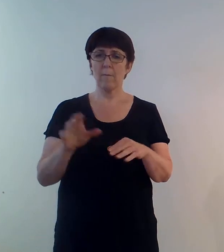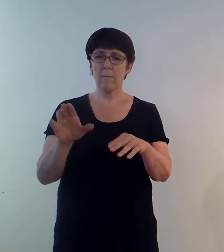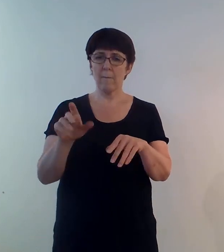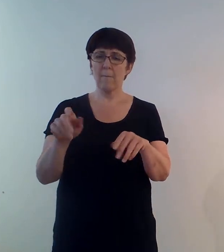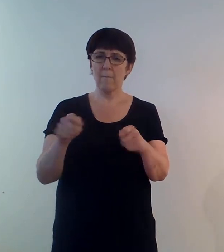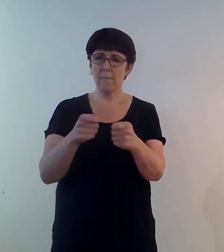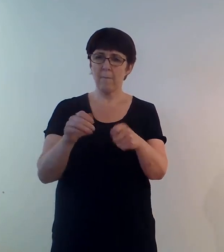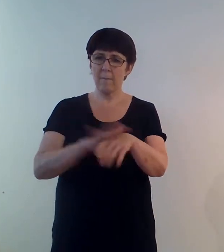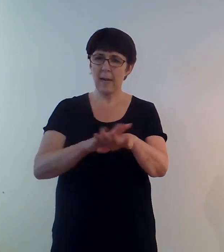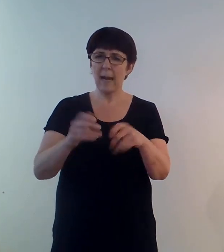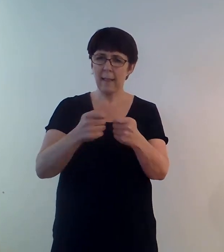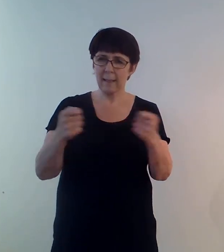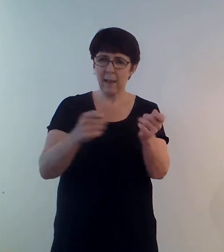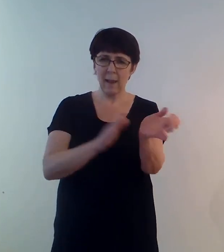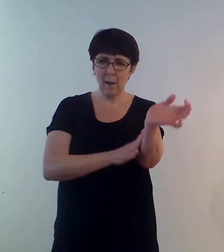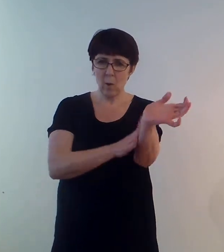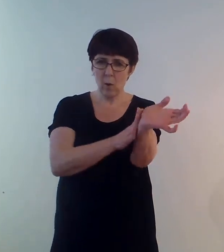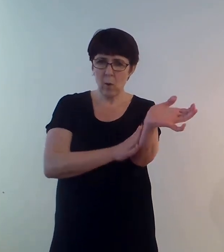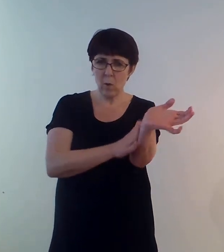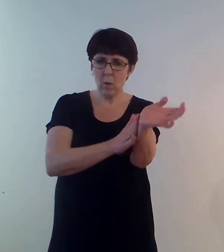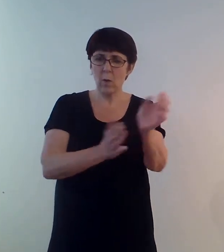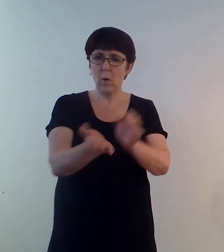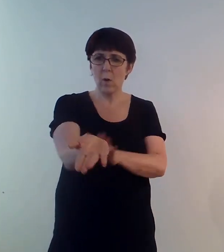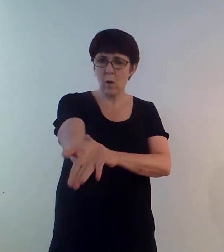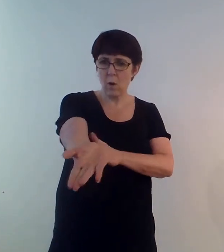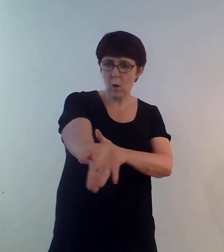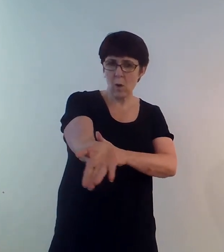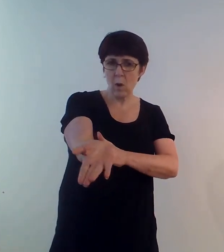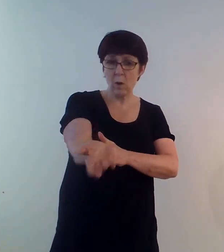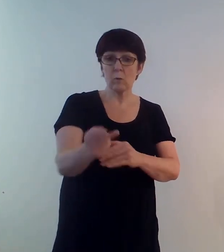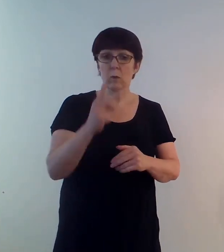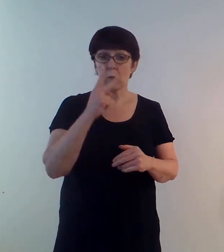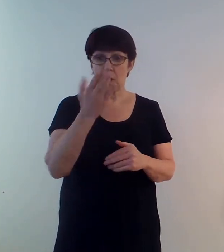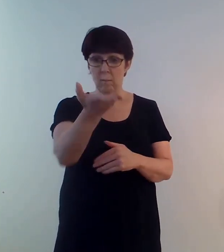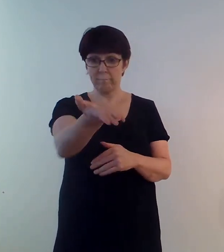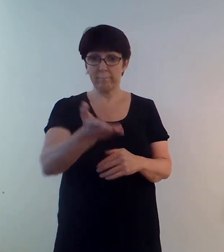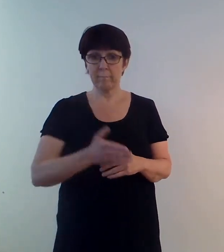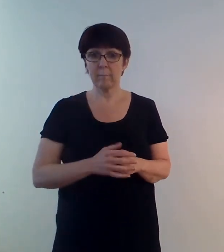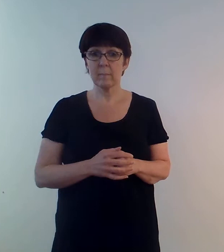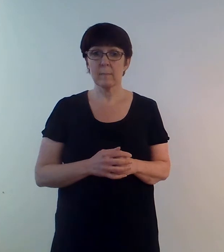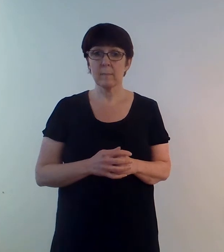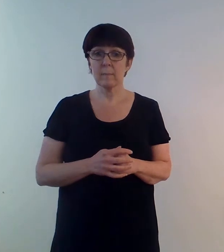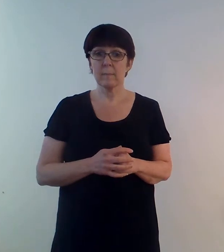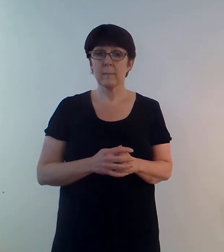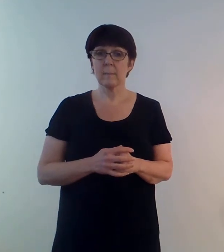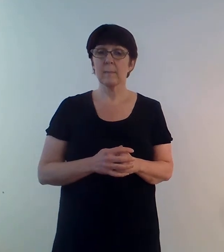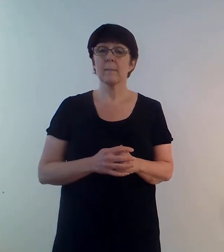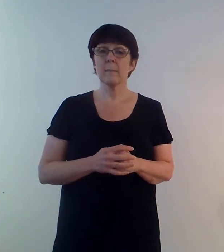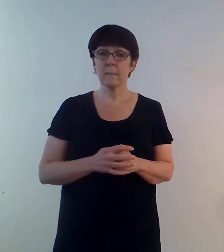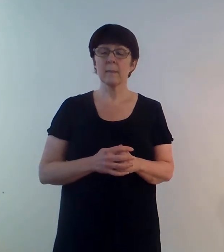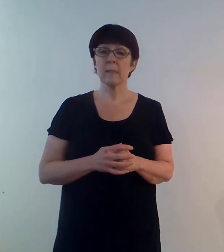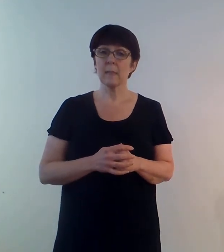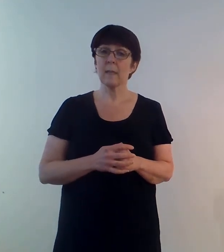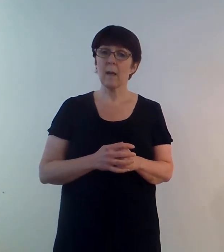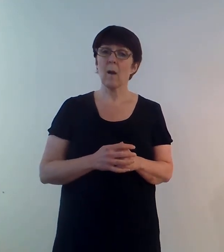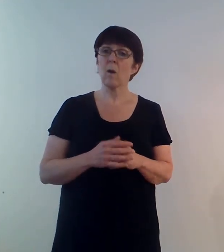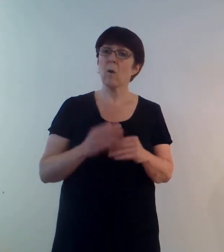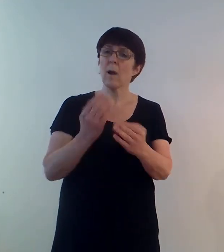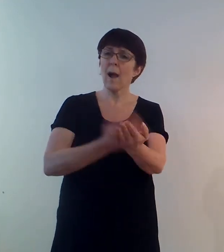going to go from knuckles, just the backs of the hands, up and down. Like I say, guys, we're going to be putting a lot of pressure, and don't worry too much if you